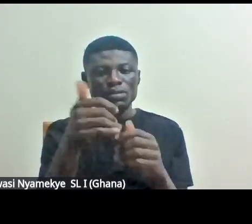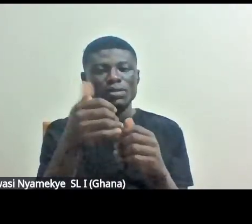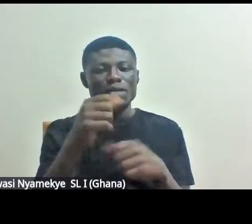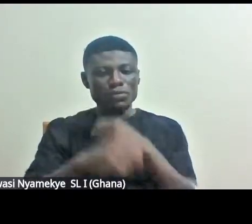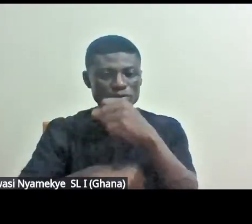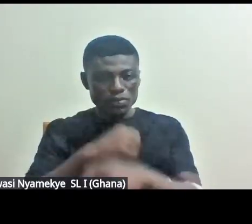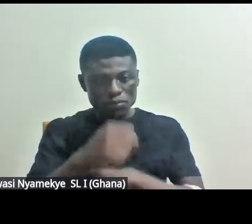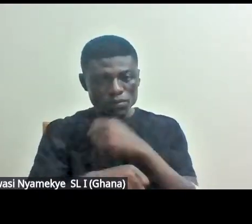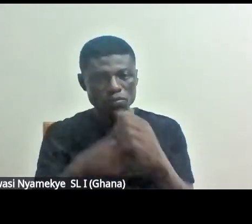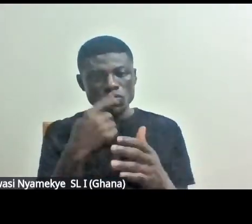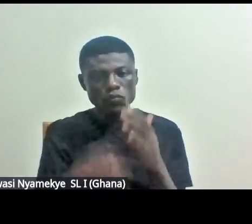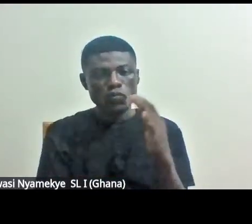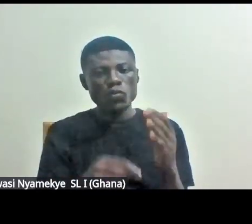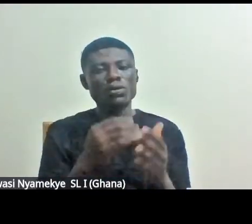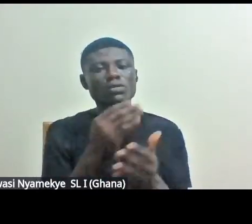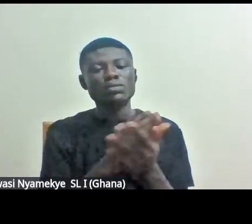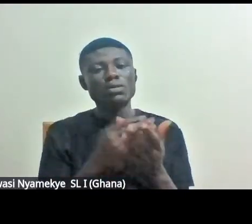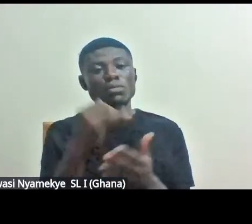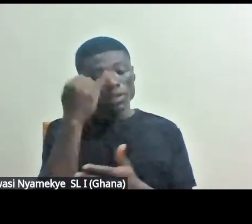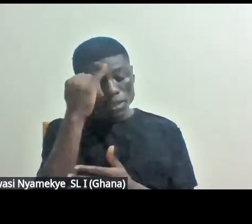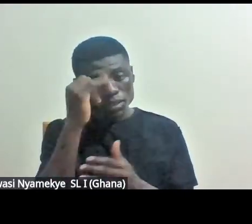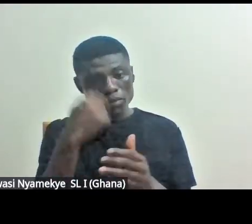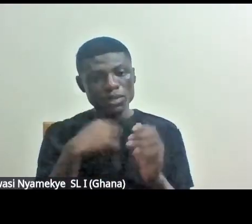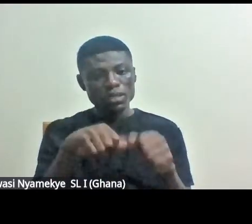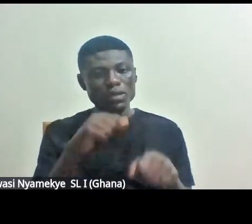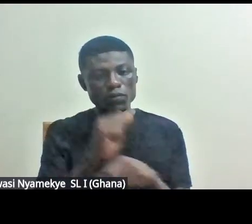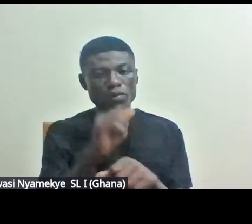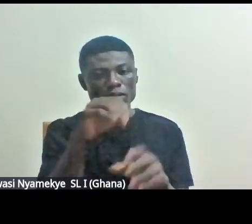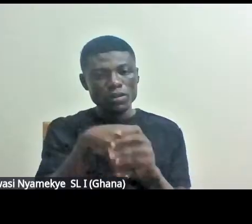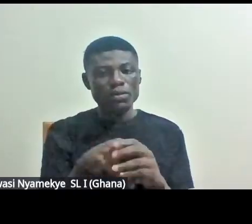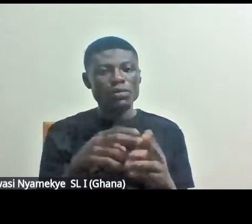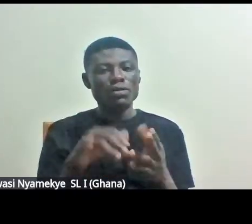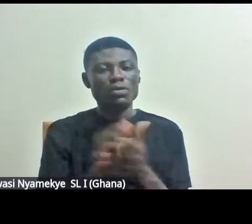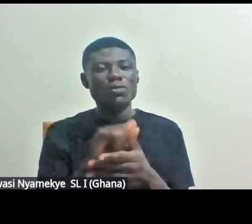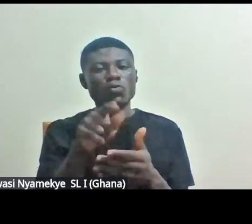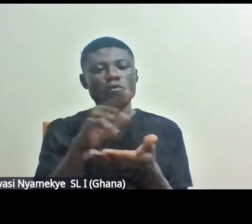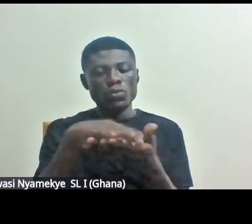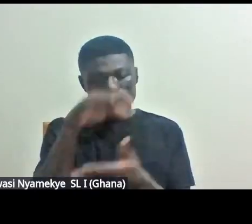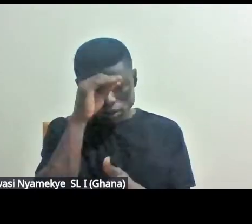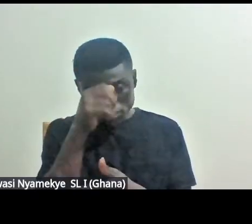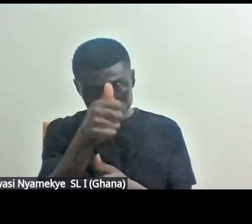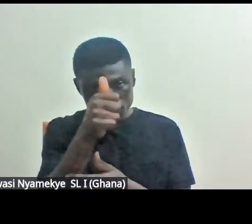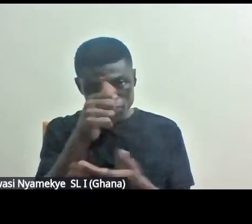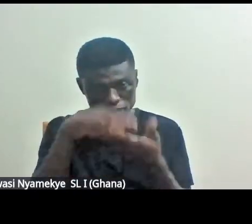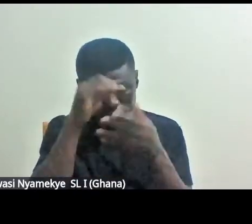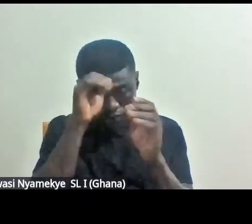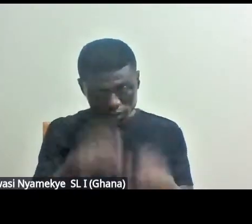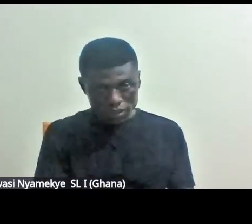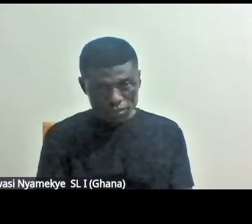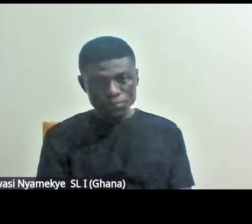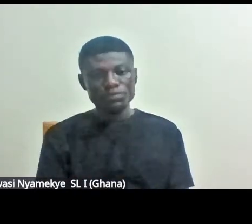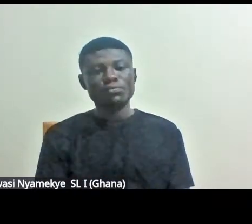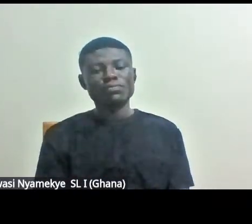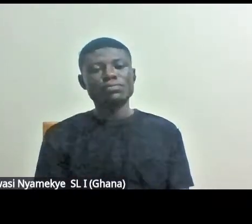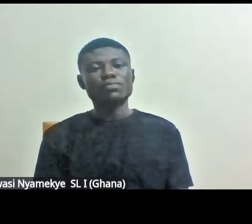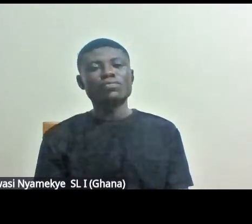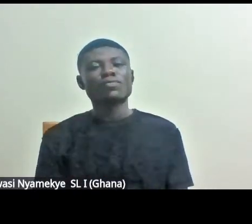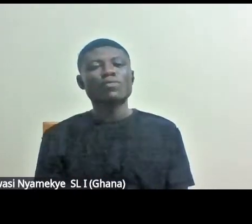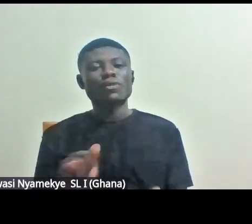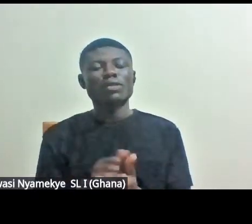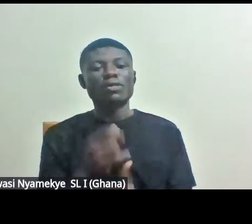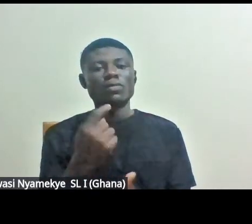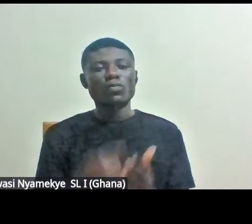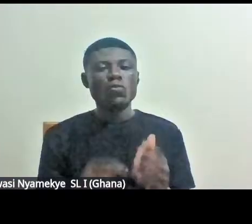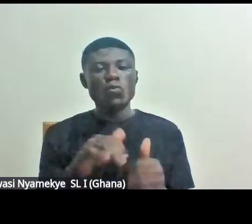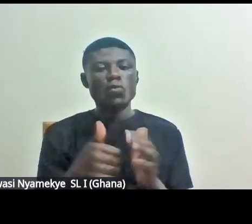What are some ideas I can explore so that you learn it to yourself? Okay, so that is what you can